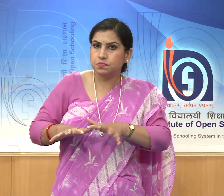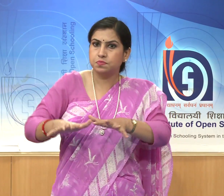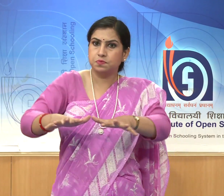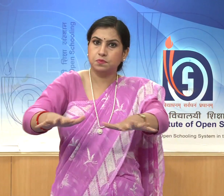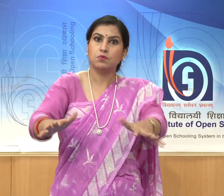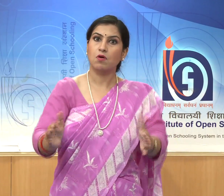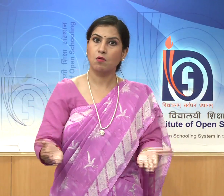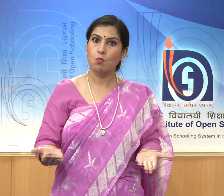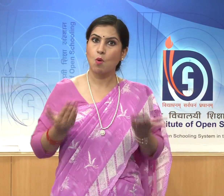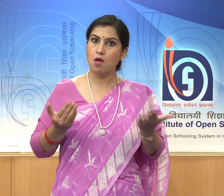between